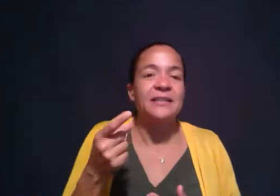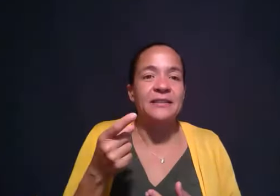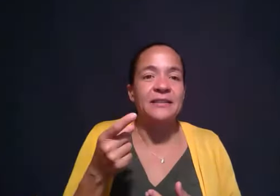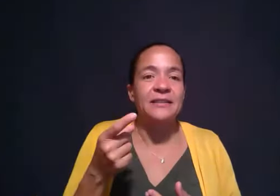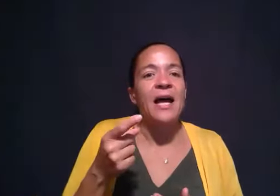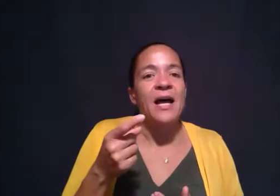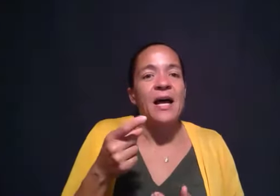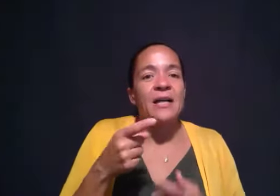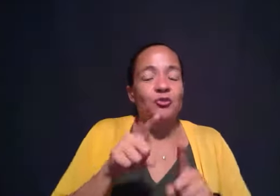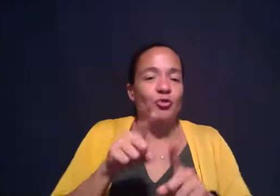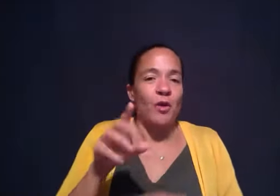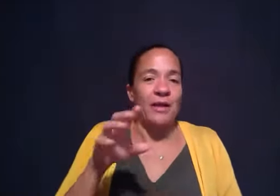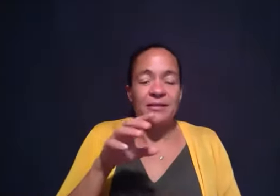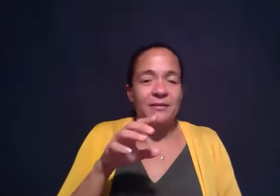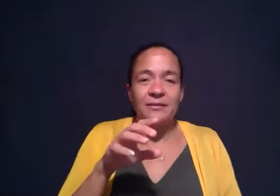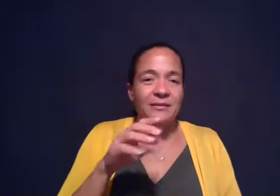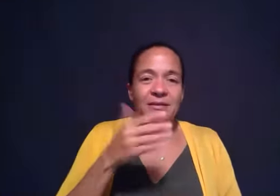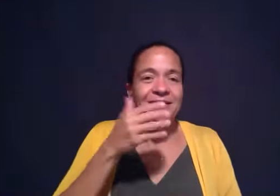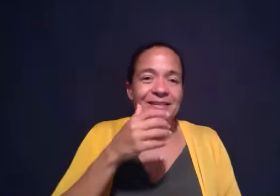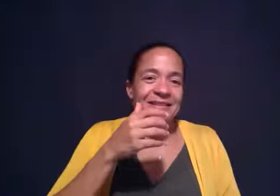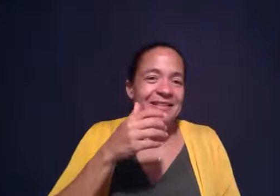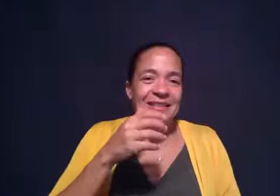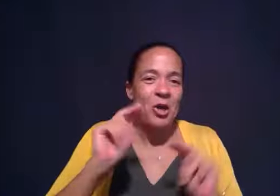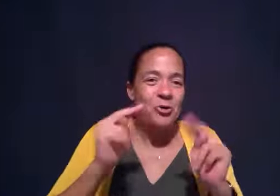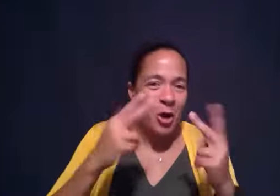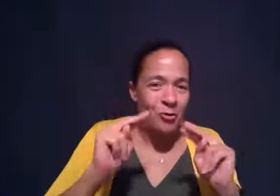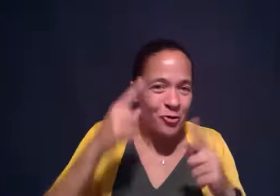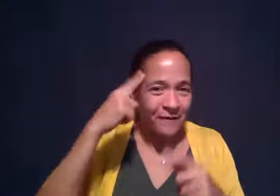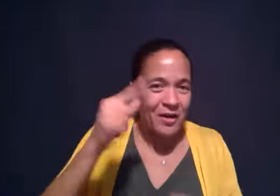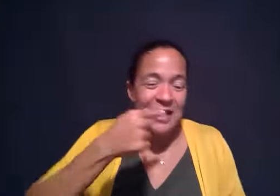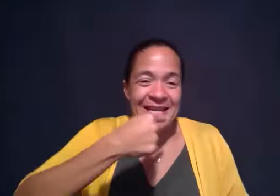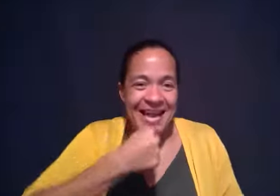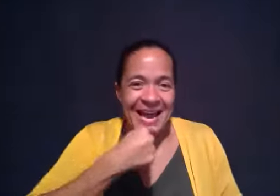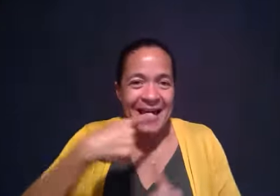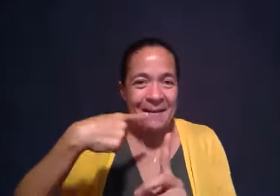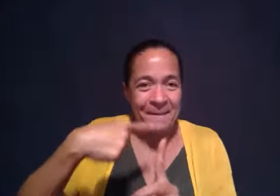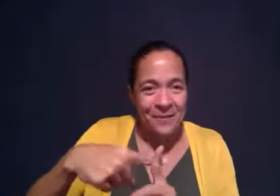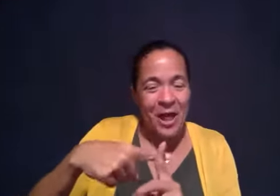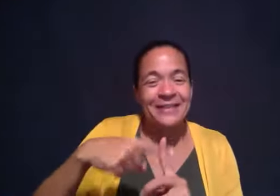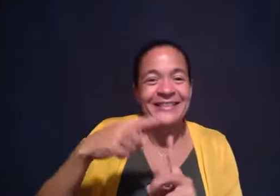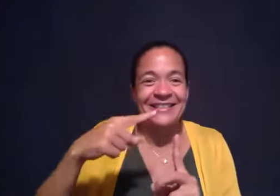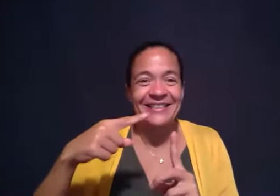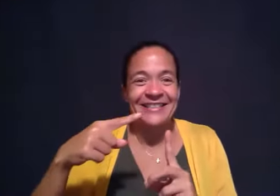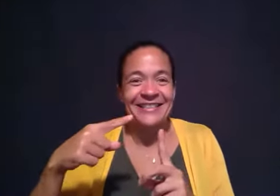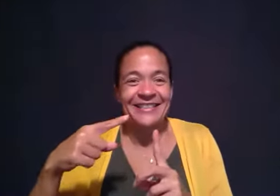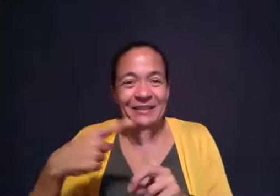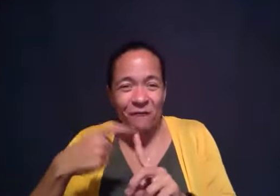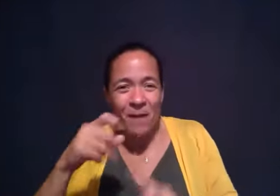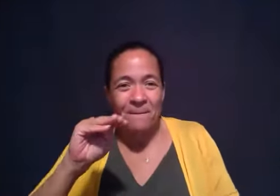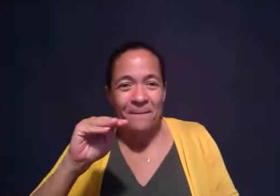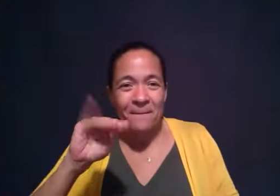And I know that that was a really hard thing for him to talk about. And I was so selfish and